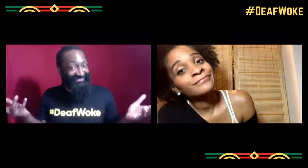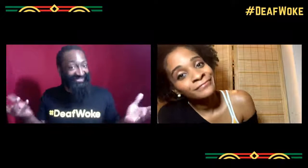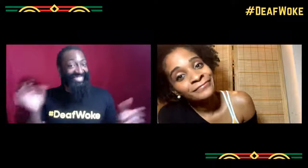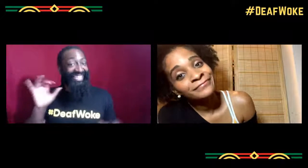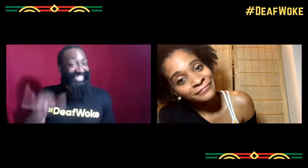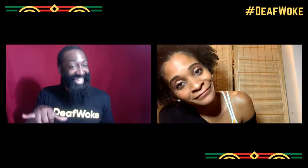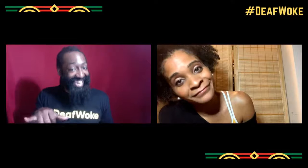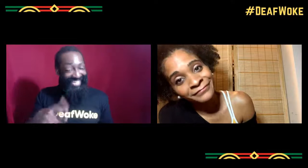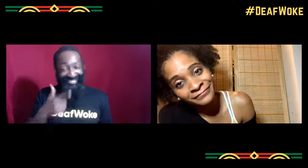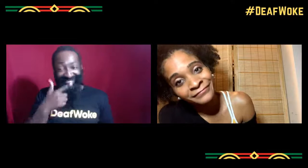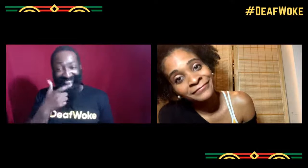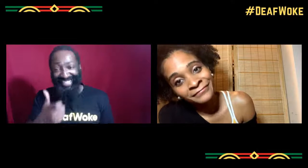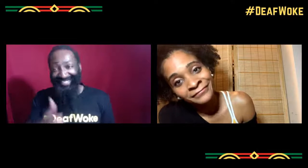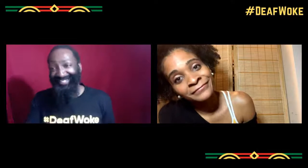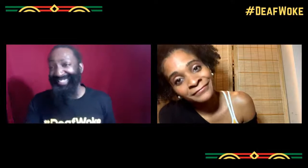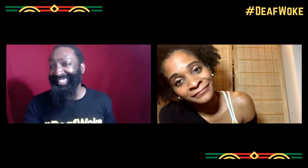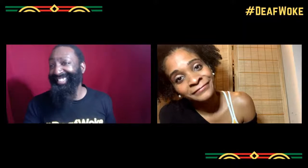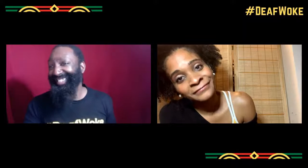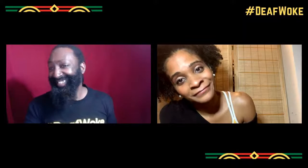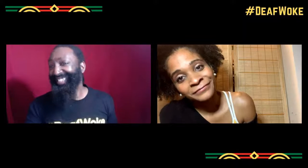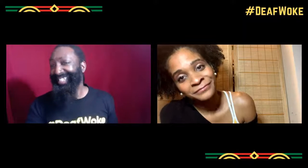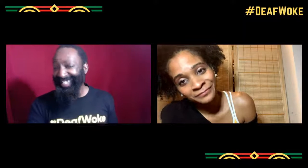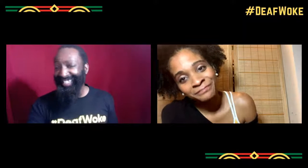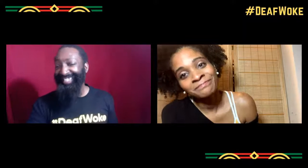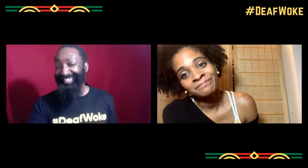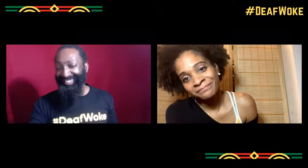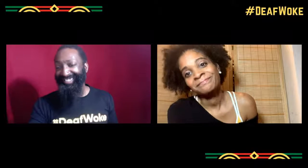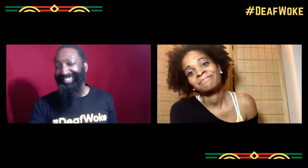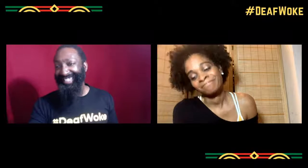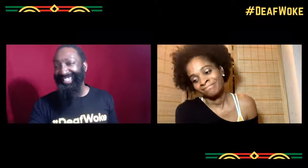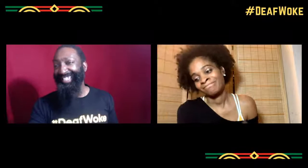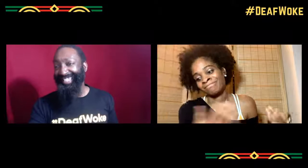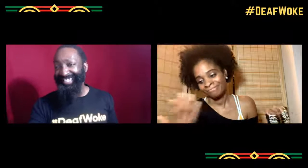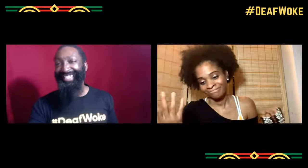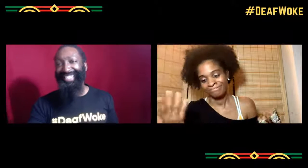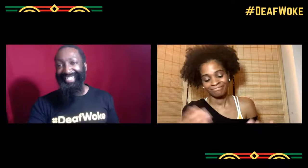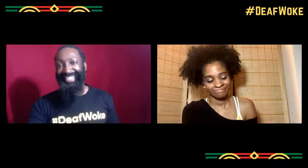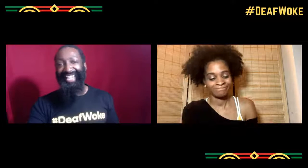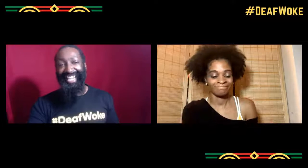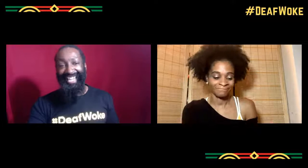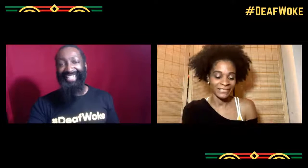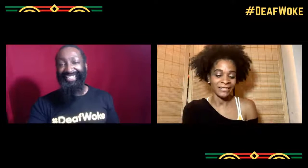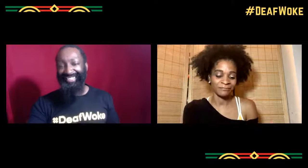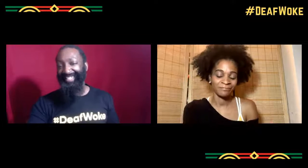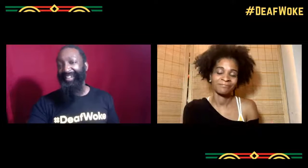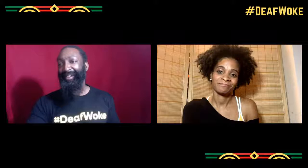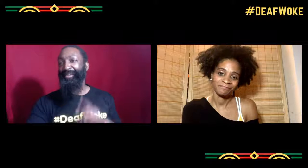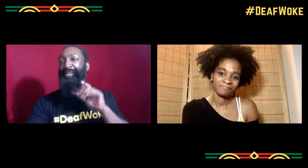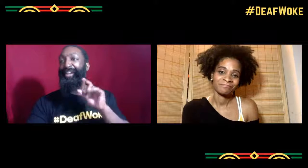There's one character that's hard of hearing, which is quite interesting.